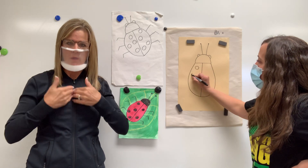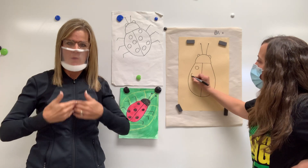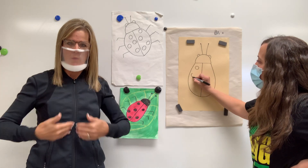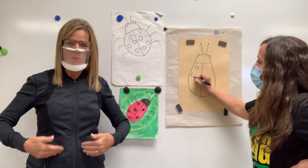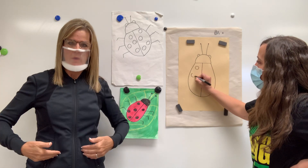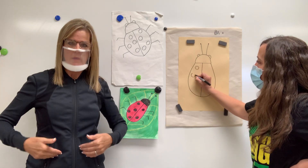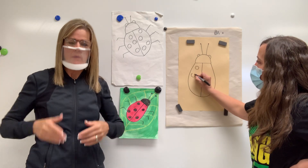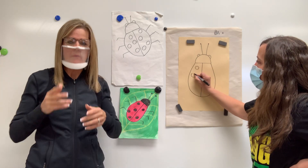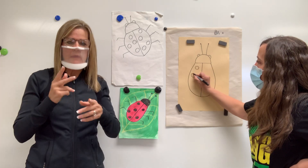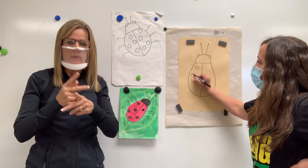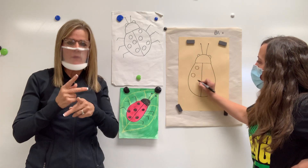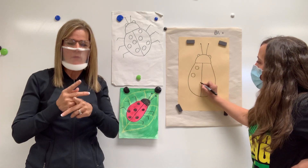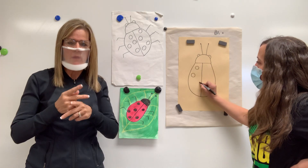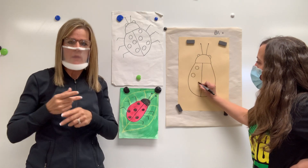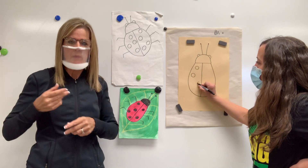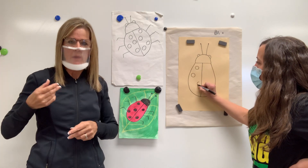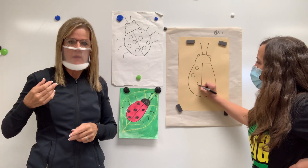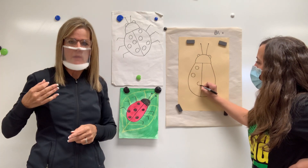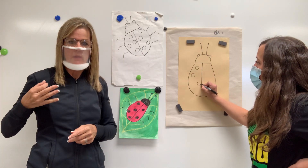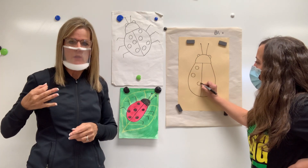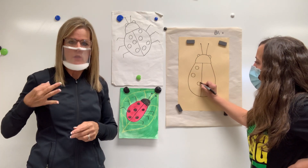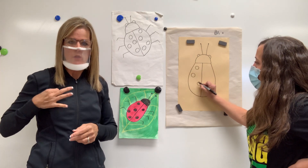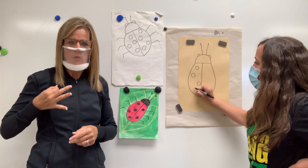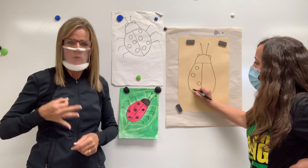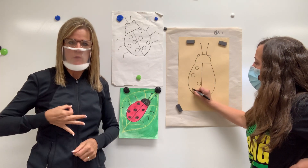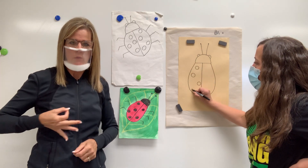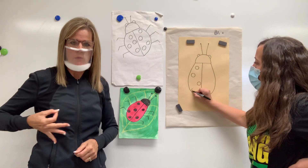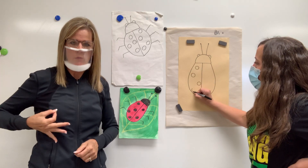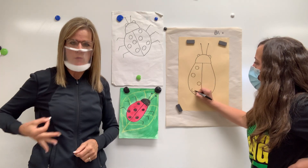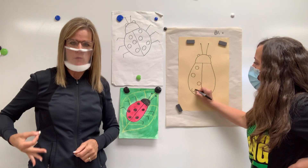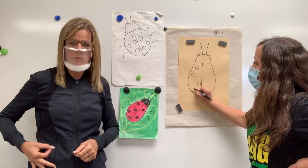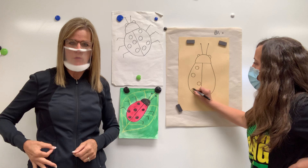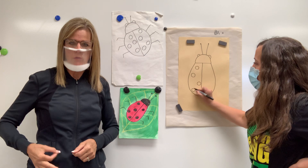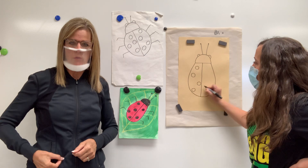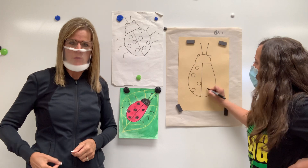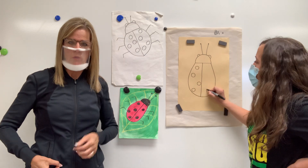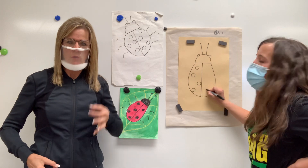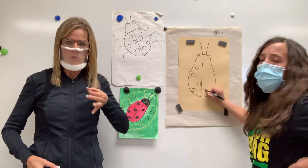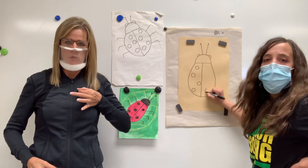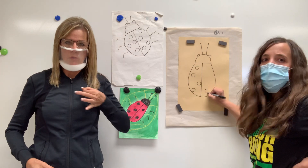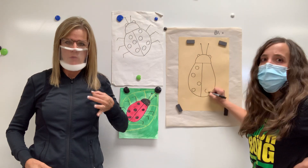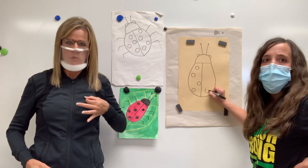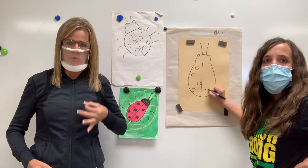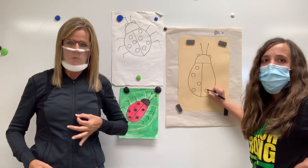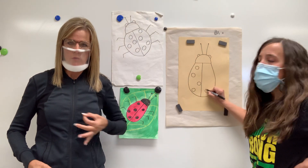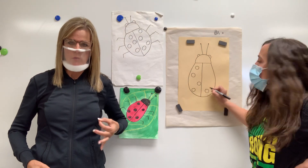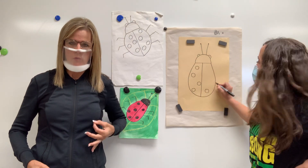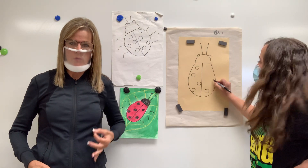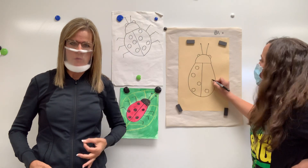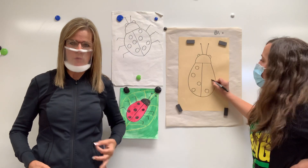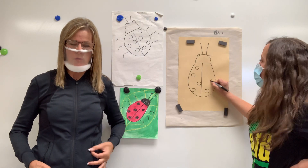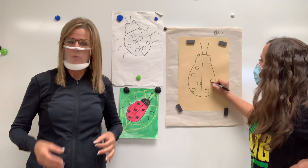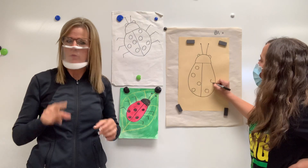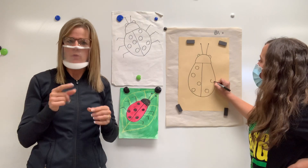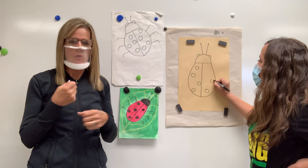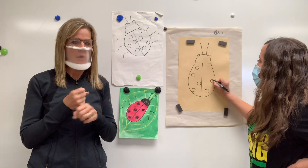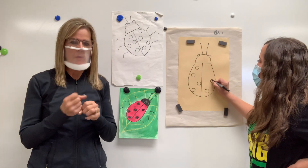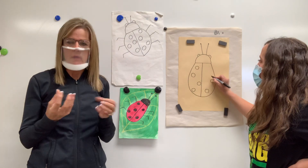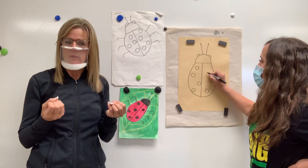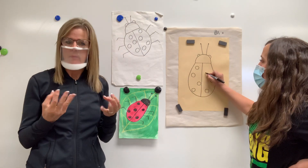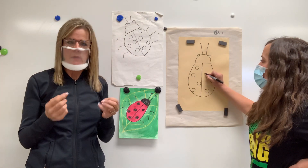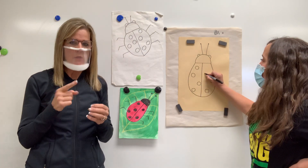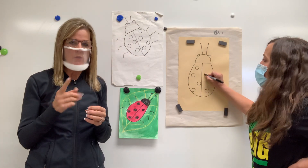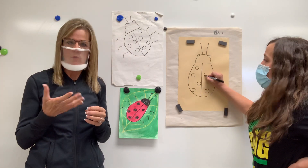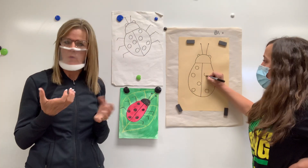very carefully gonna make circles on the wings. You can make as many as you want. You might have